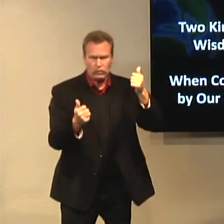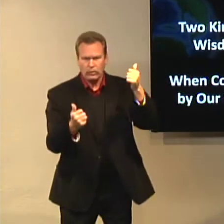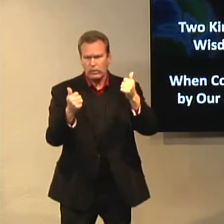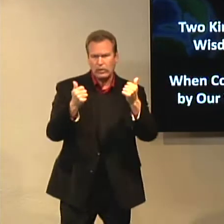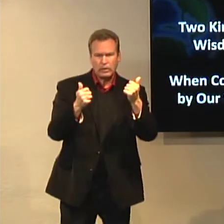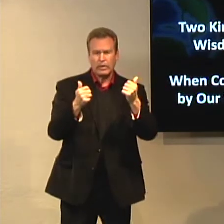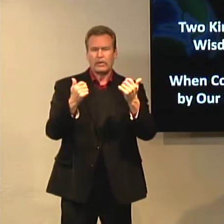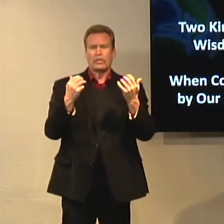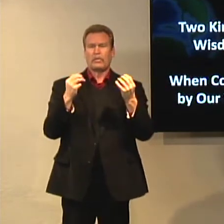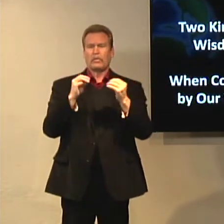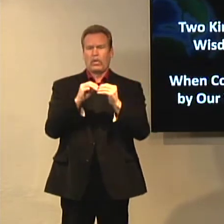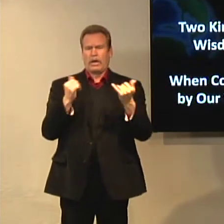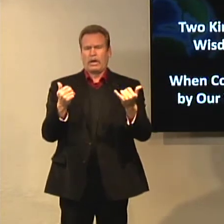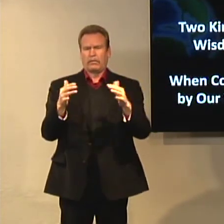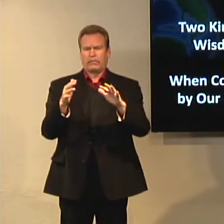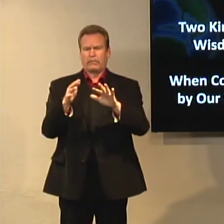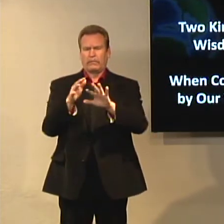wisdom? And we have to